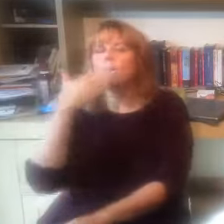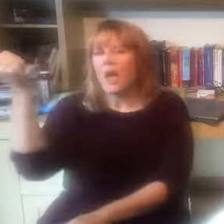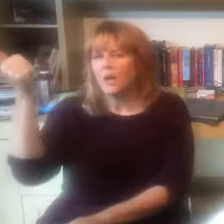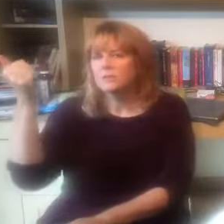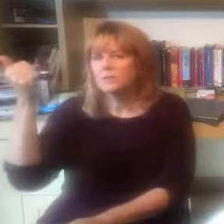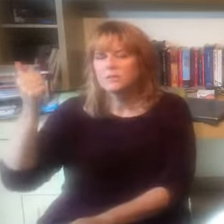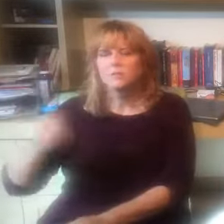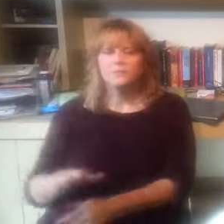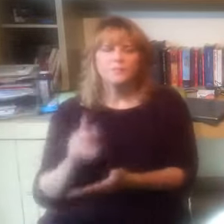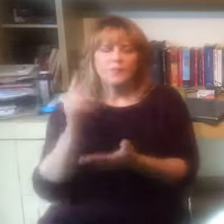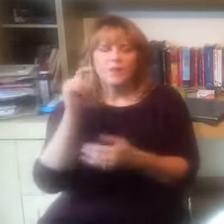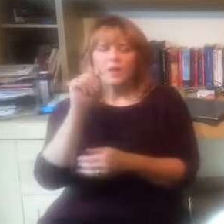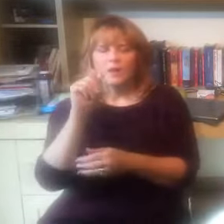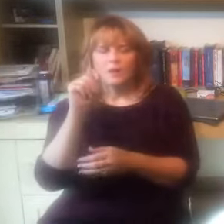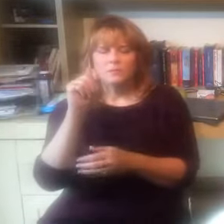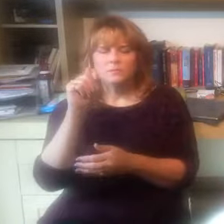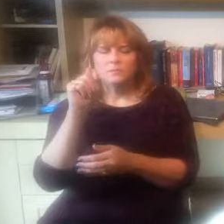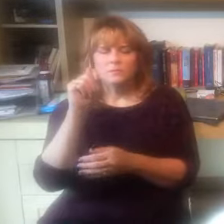Theologians